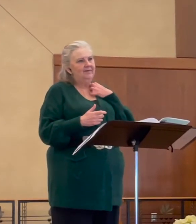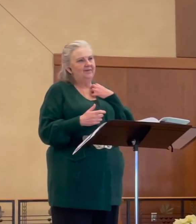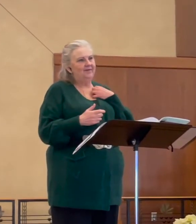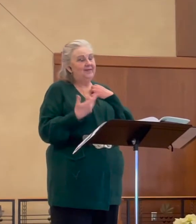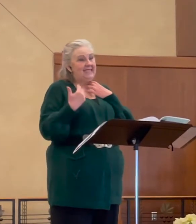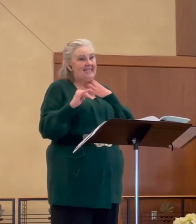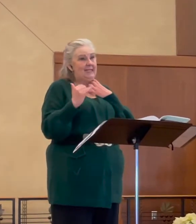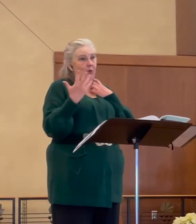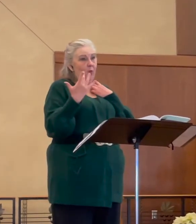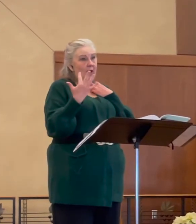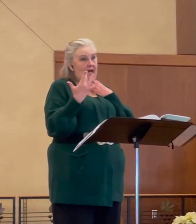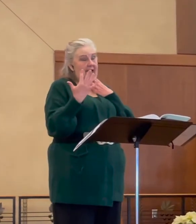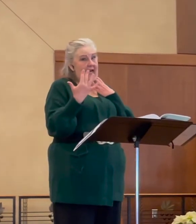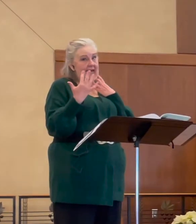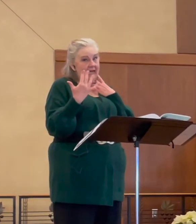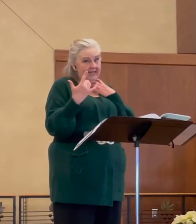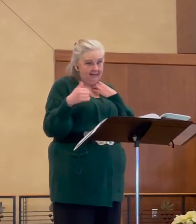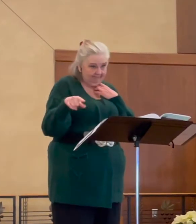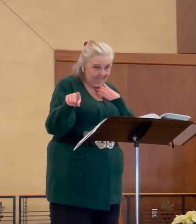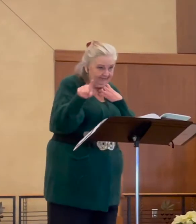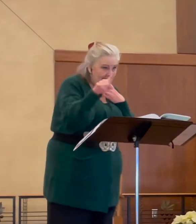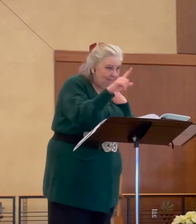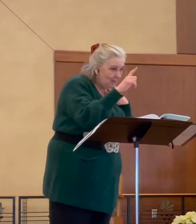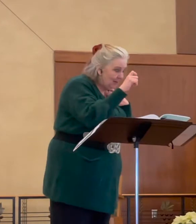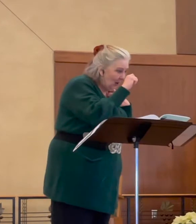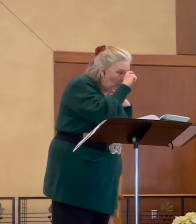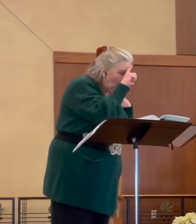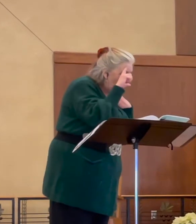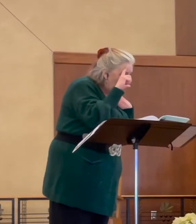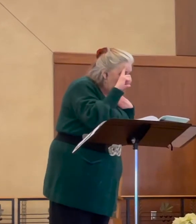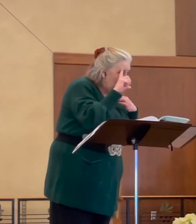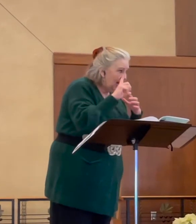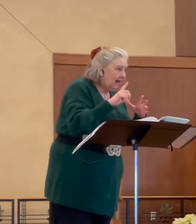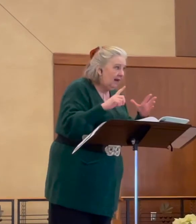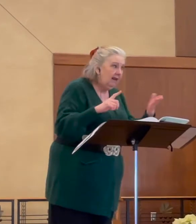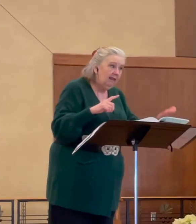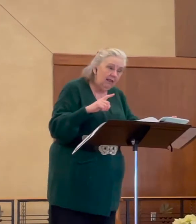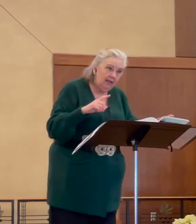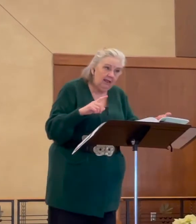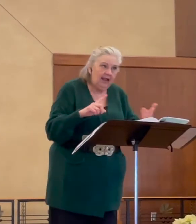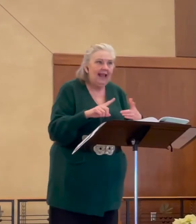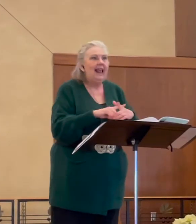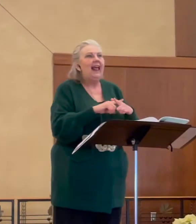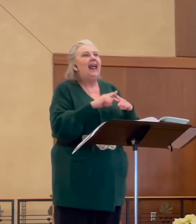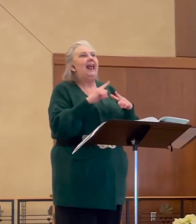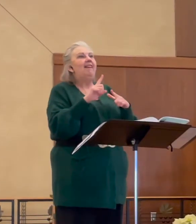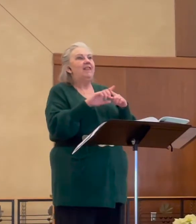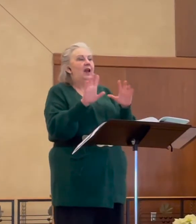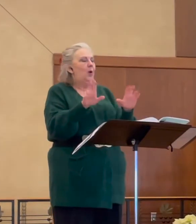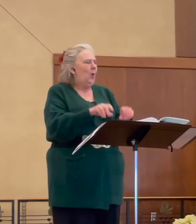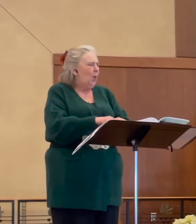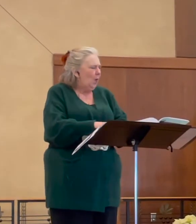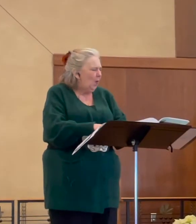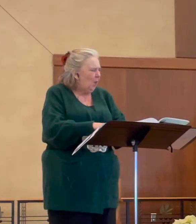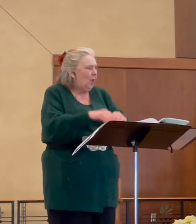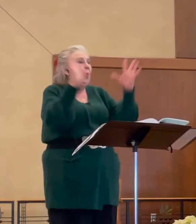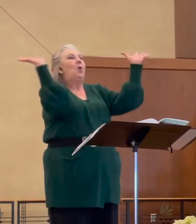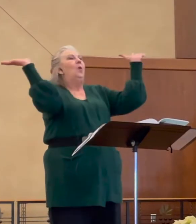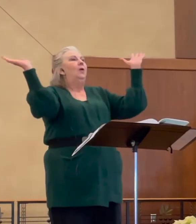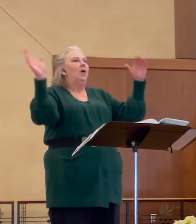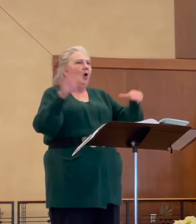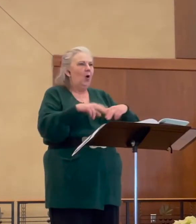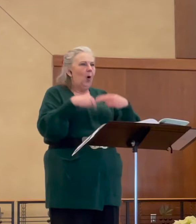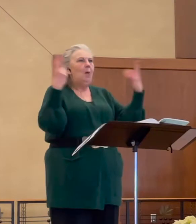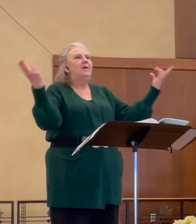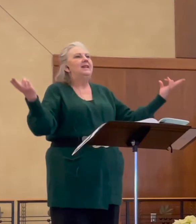still waiting until everyone was awake and present, and then the wrapping paper flew. And what